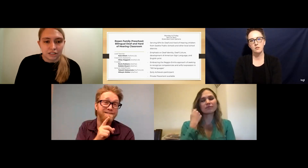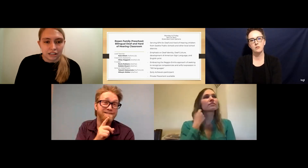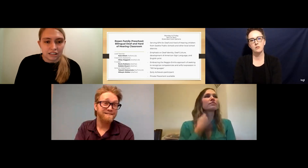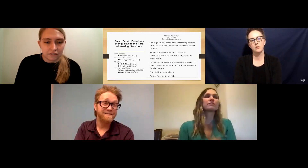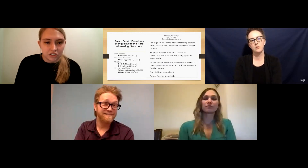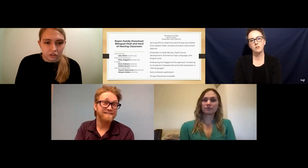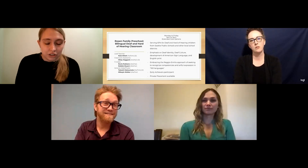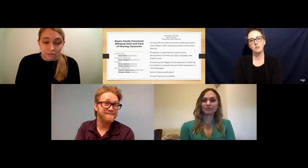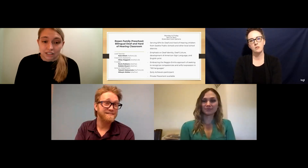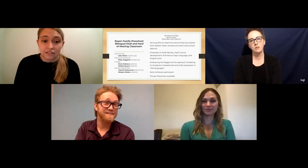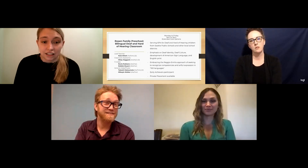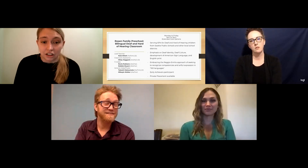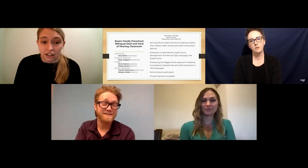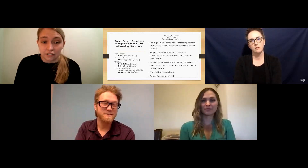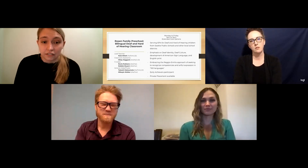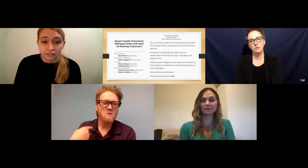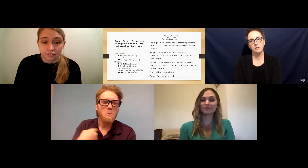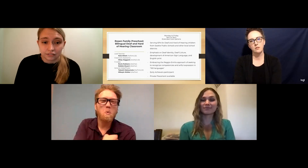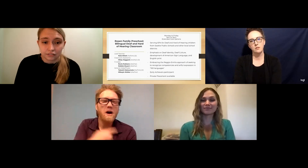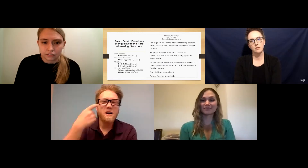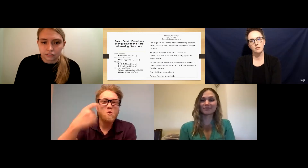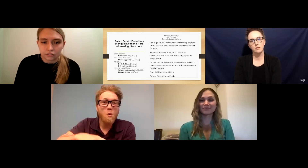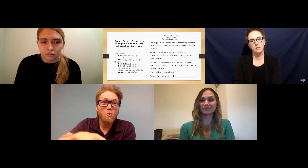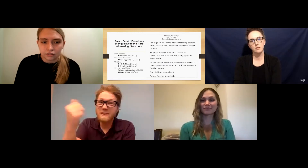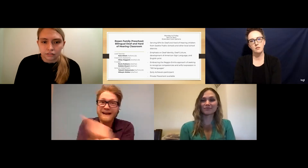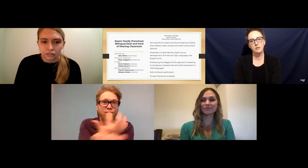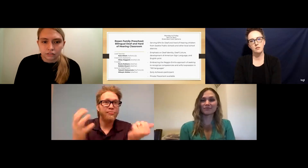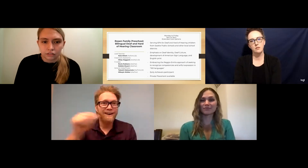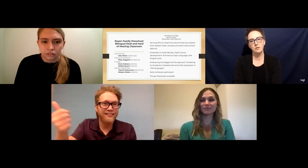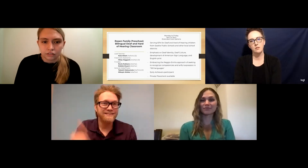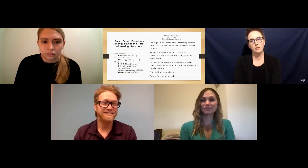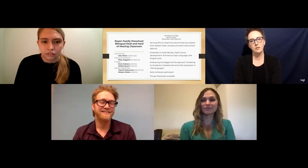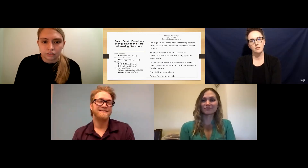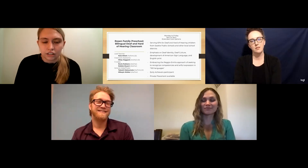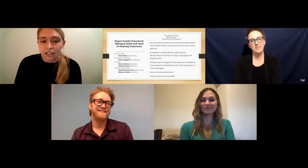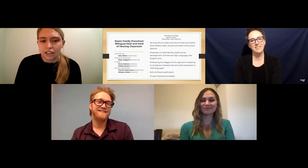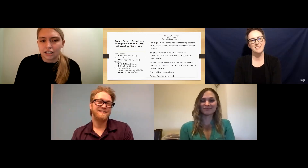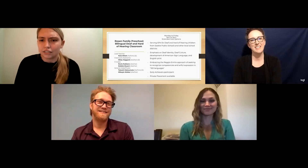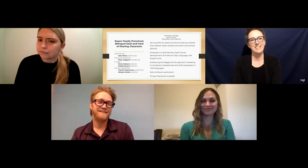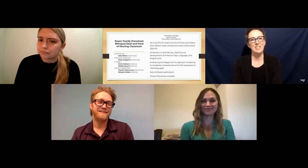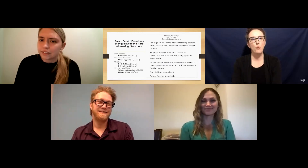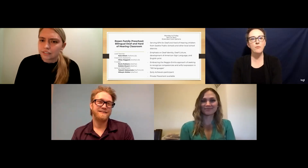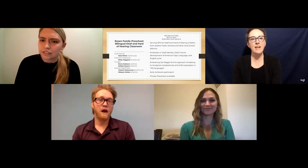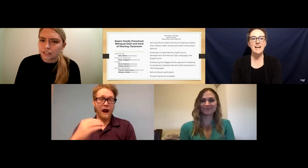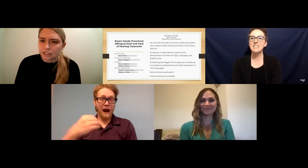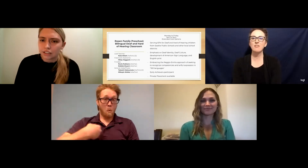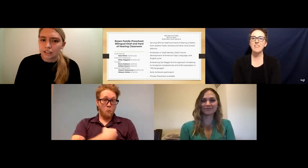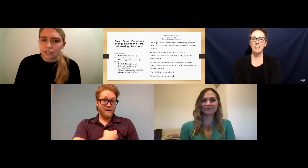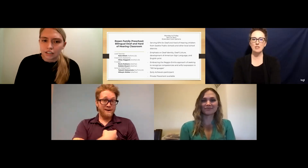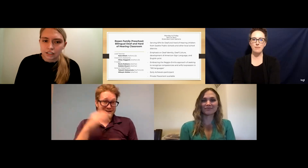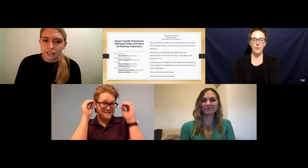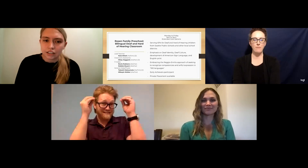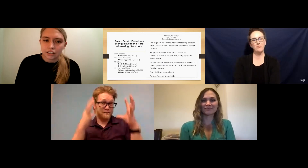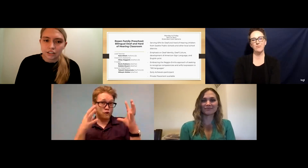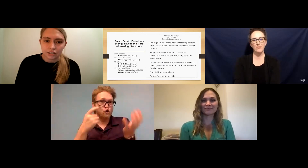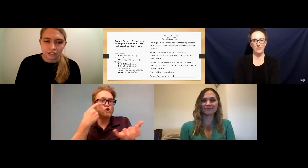everyone will tell the deaf children themselves that they're deaf. We recognize everything else